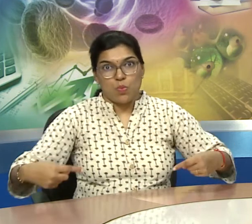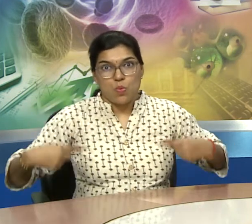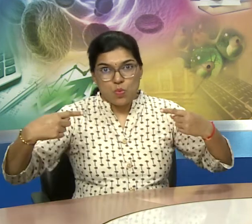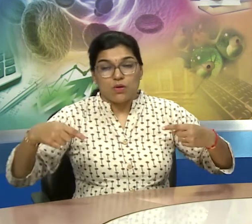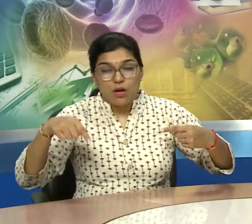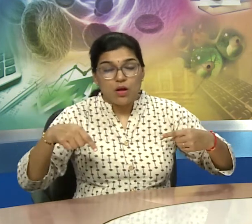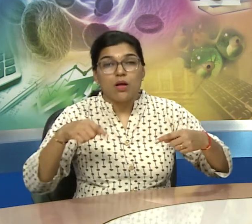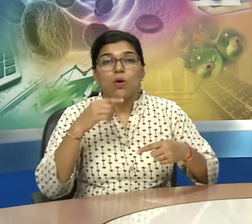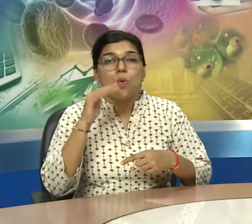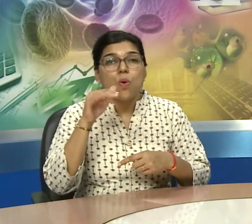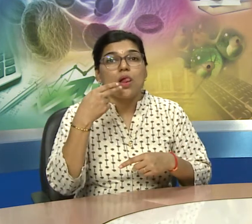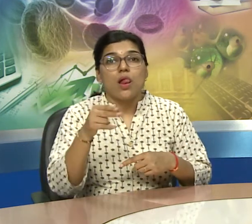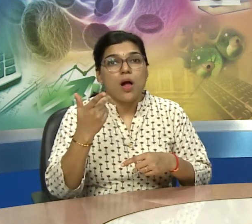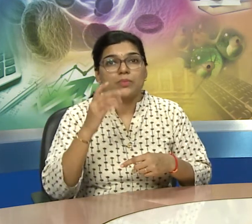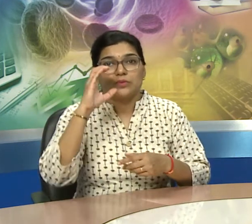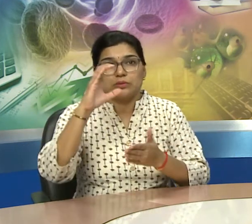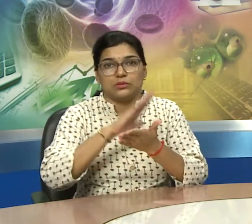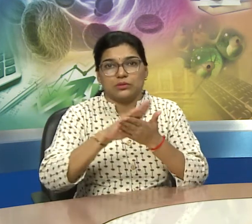which was a two-wheeled cart